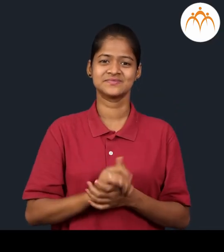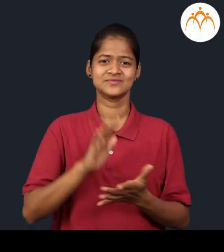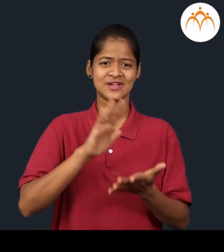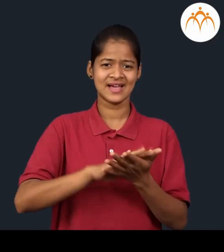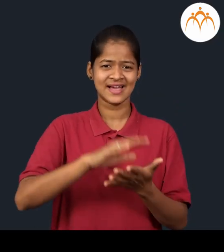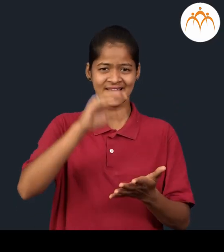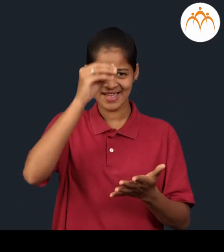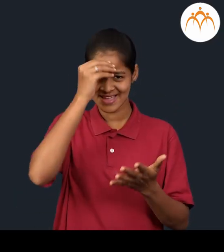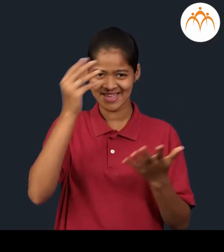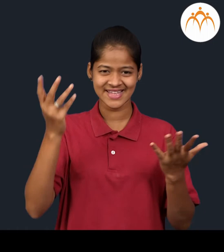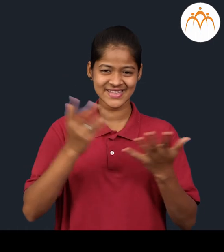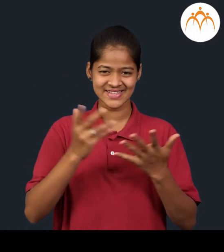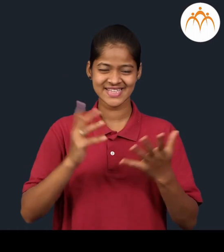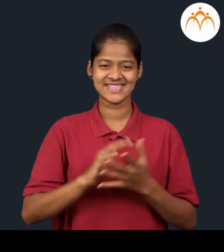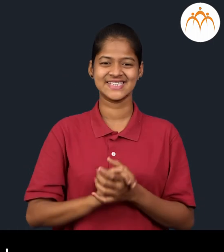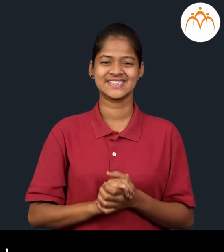What did we learn?